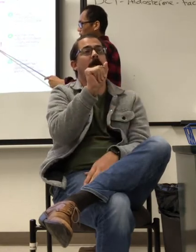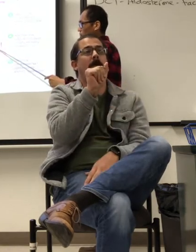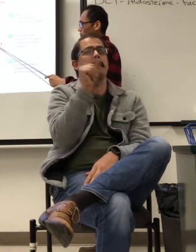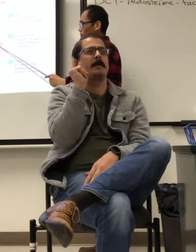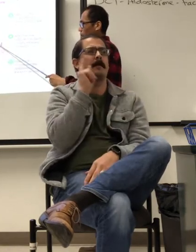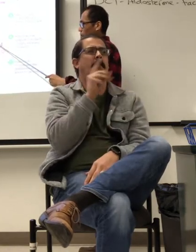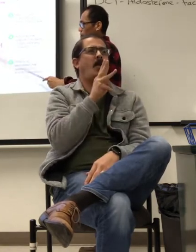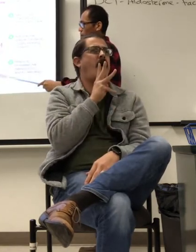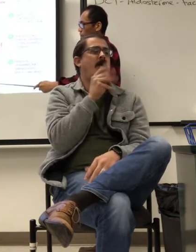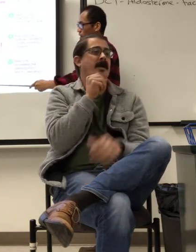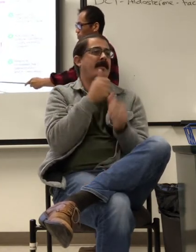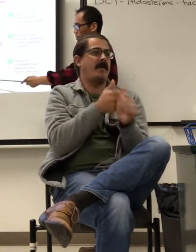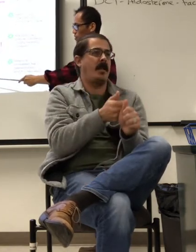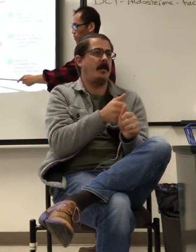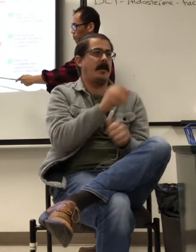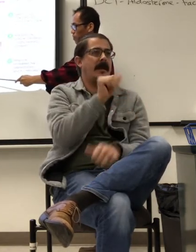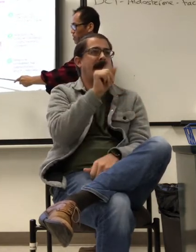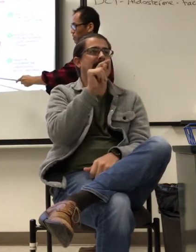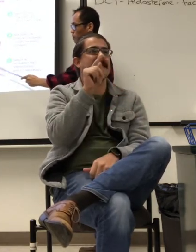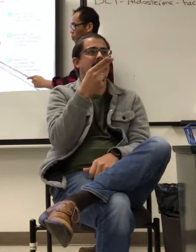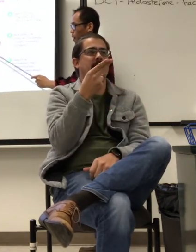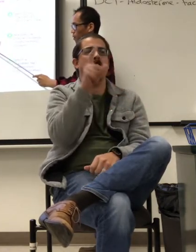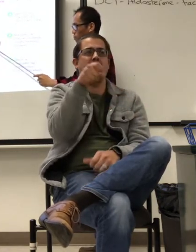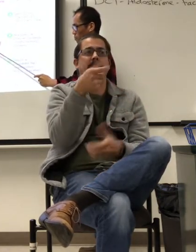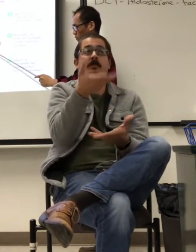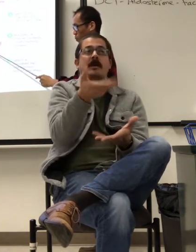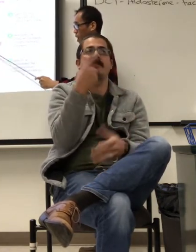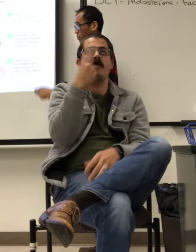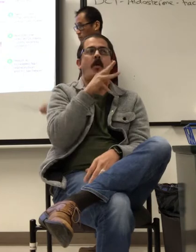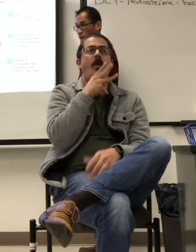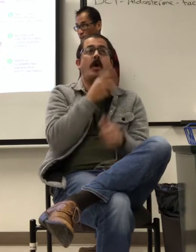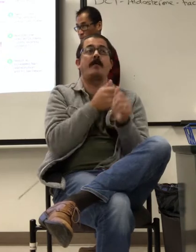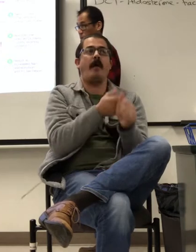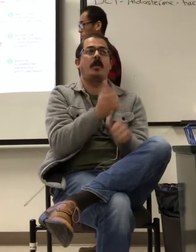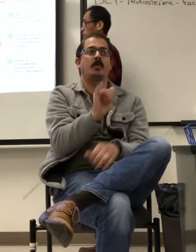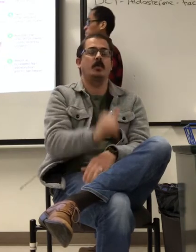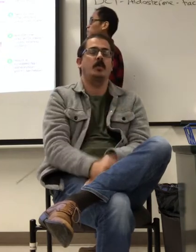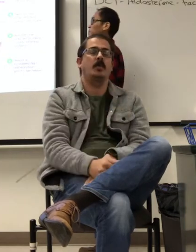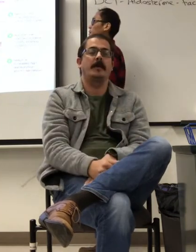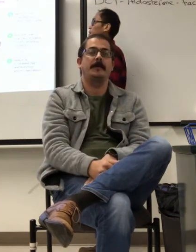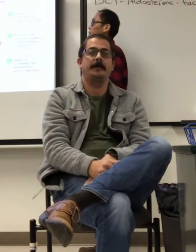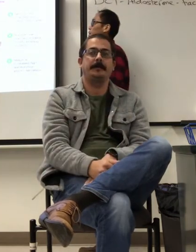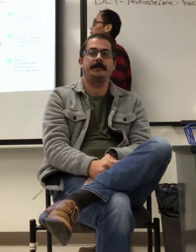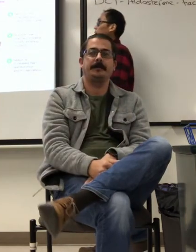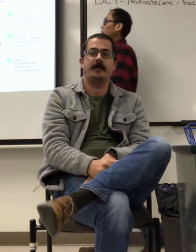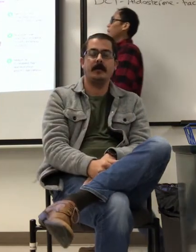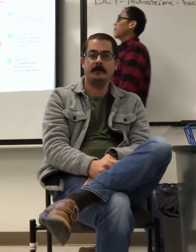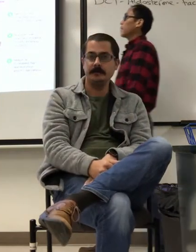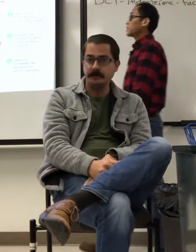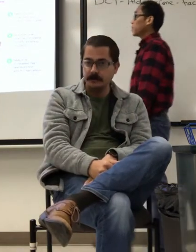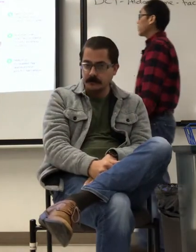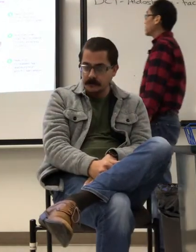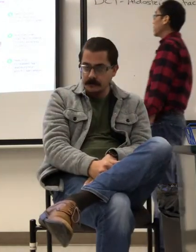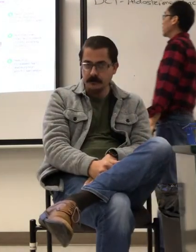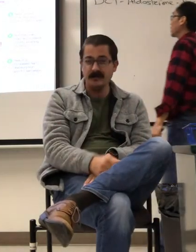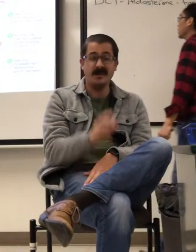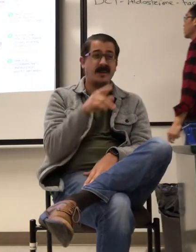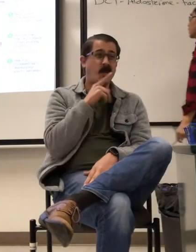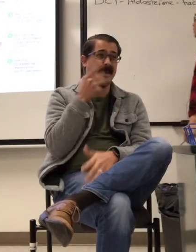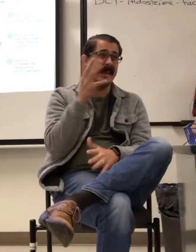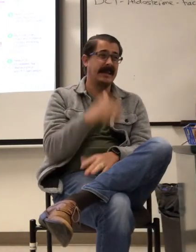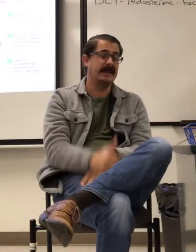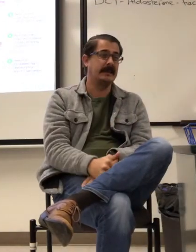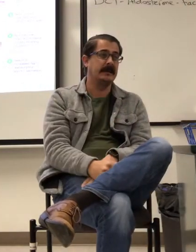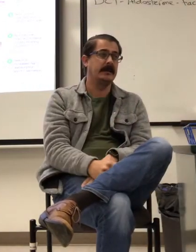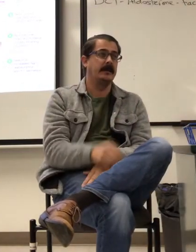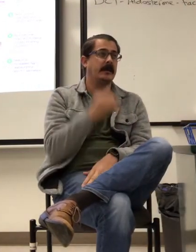water does not follow. ADH must be present for water to follow, excuse me. That's pretty much it.